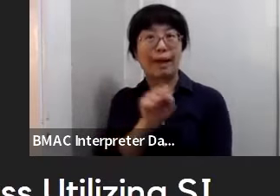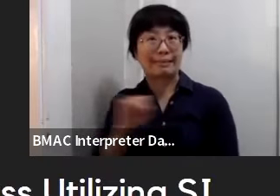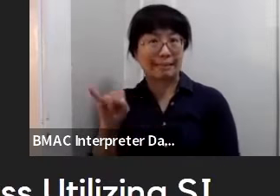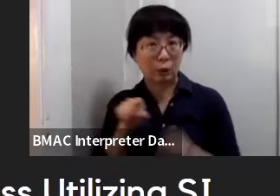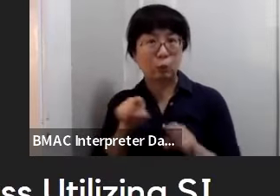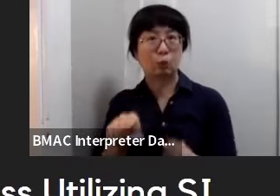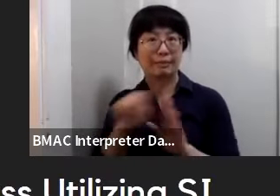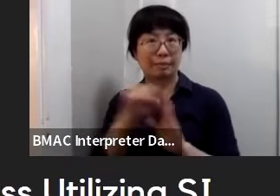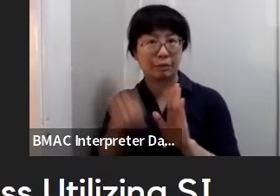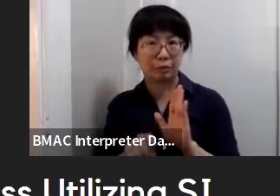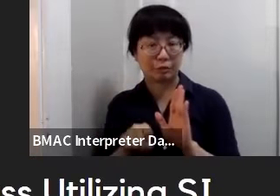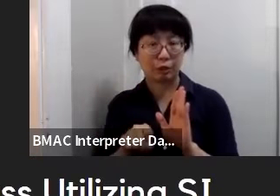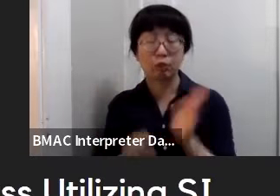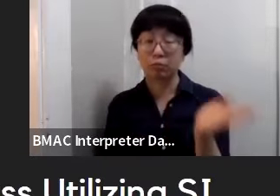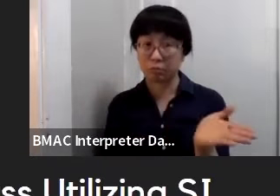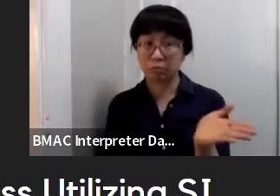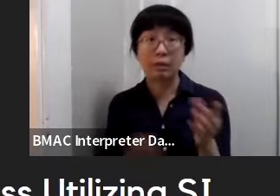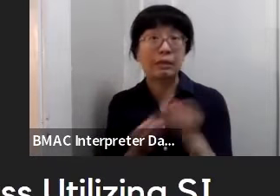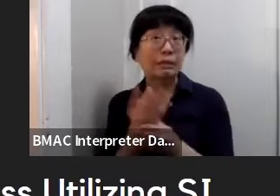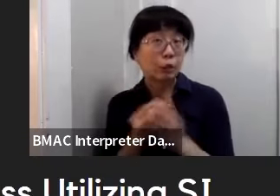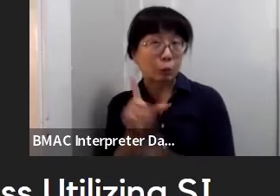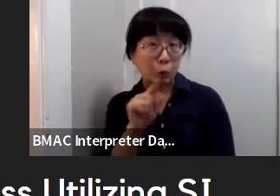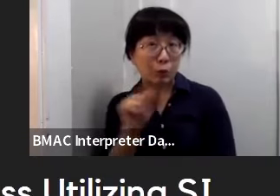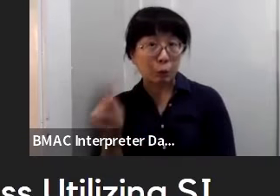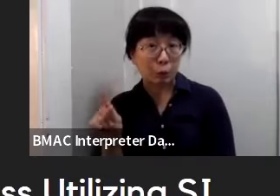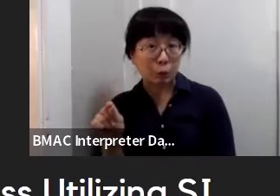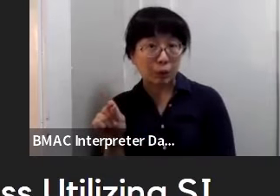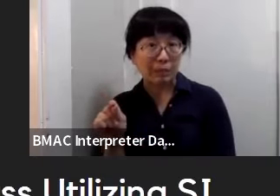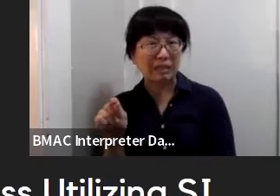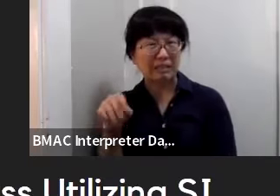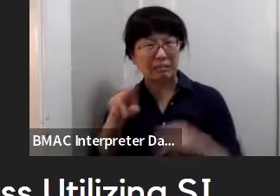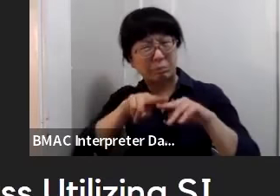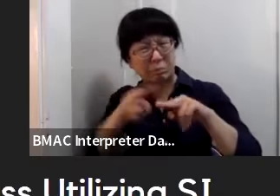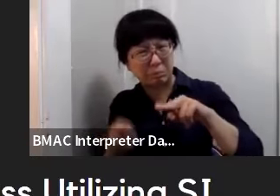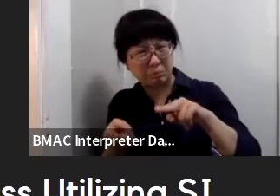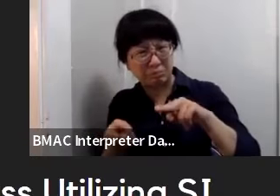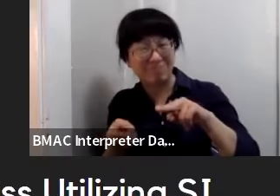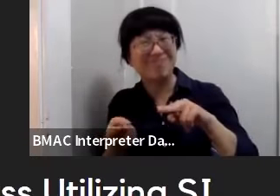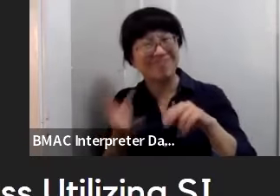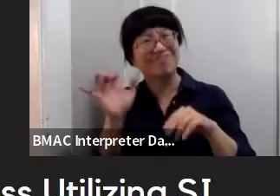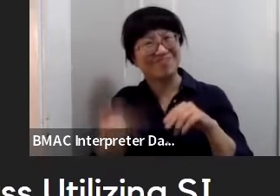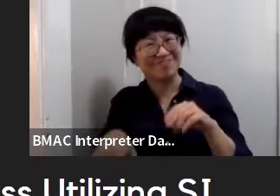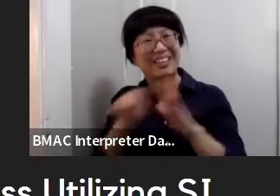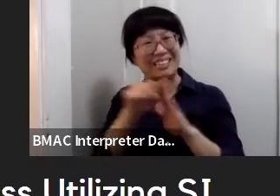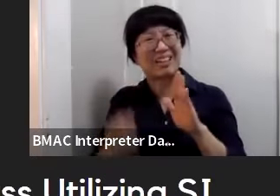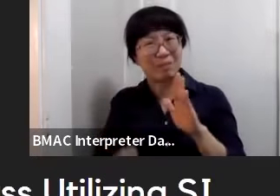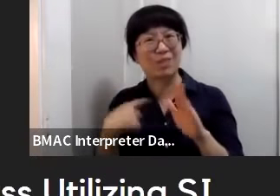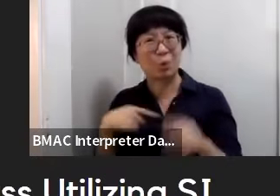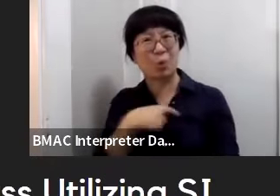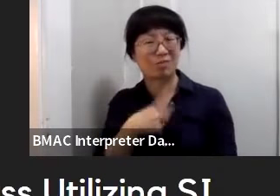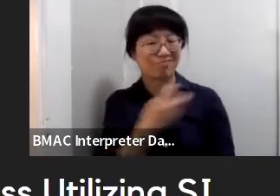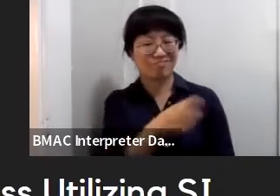semesters. And as you can see in spring 2020, we had a dip in enrollment since this was a semester where we had to switch